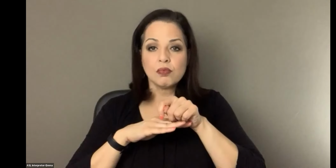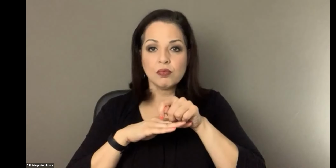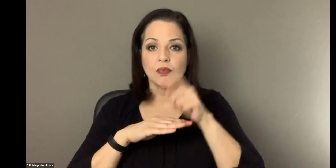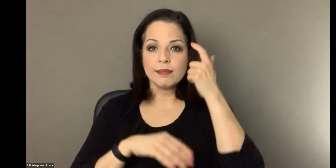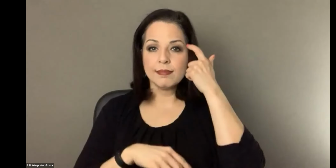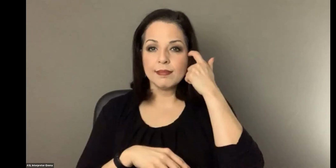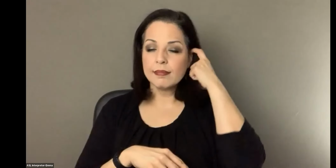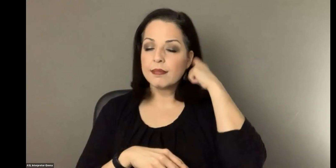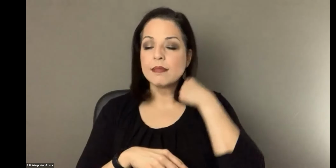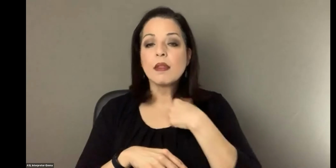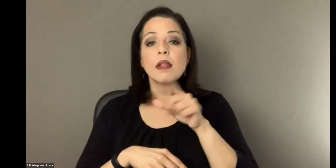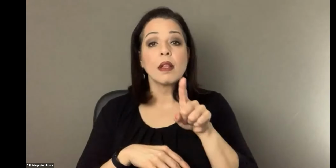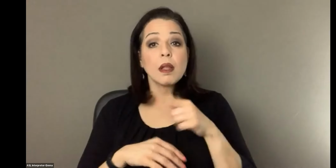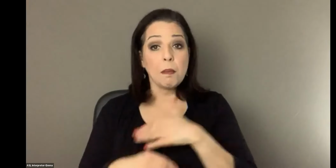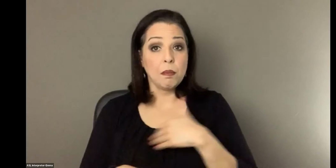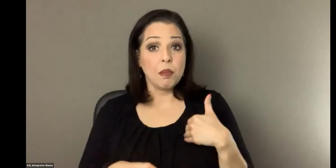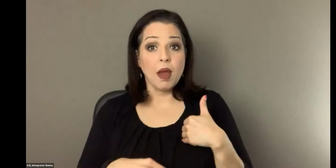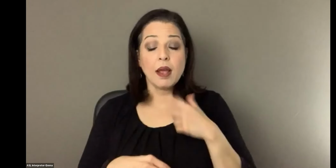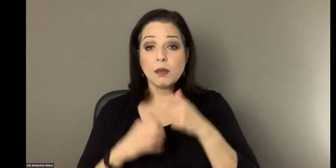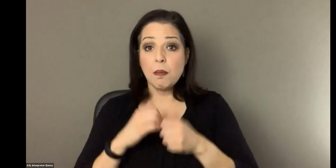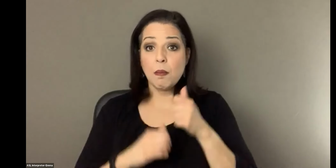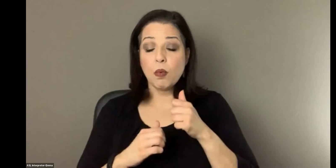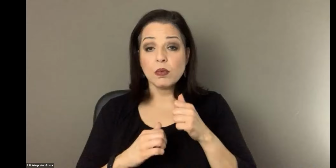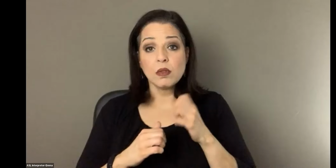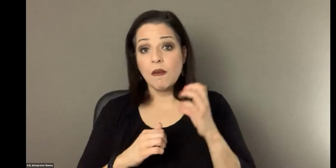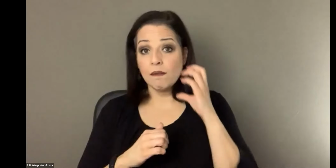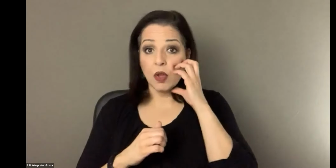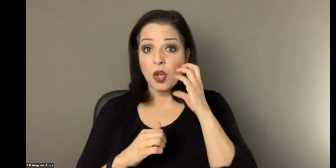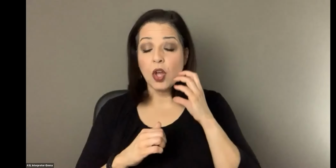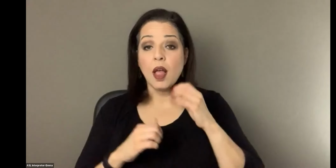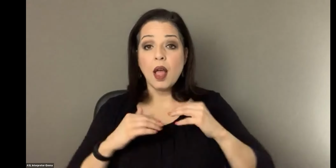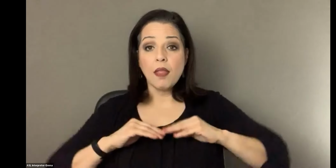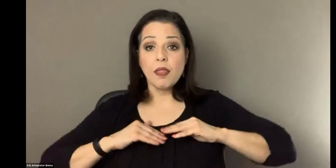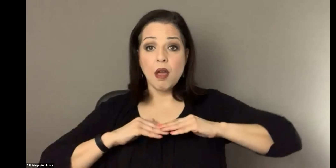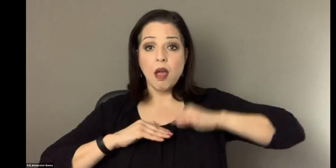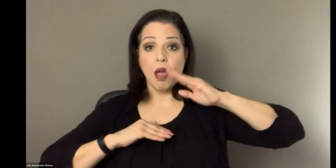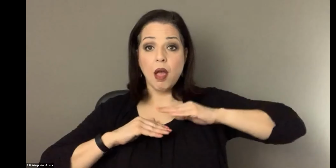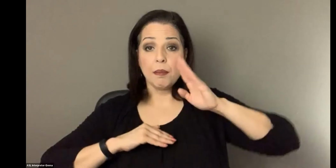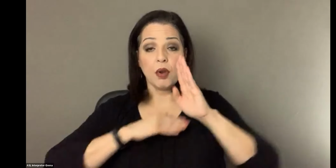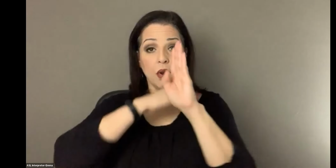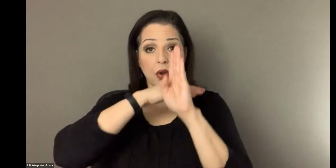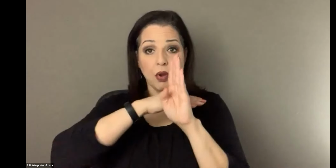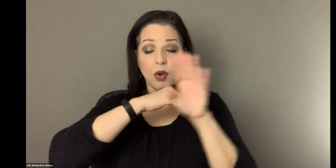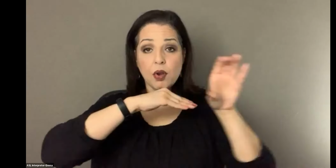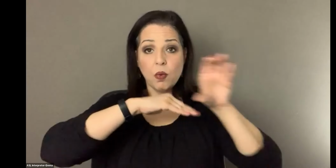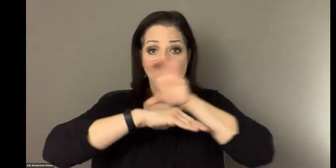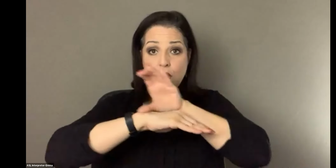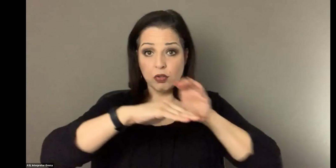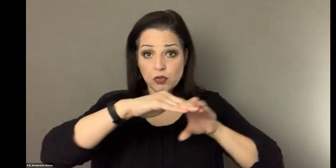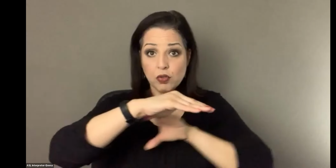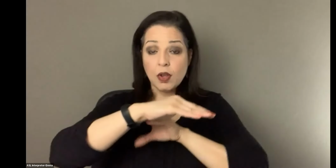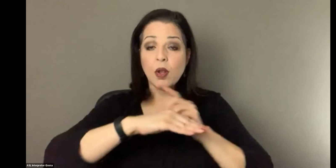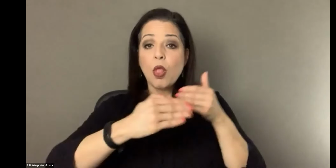The breasts are fullest in the upper outer quadrant. That is the area between your